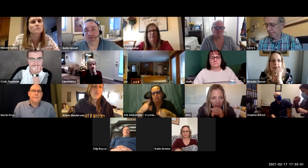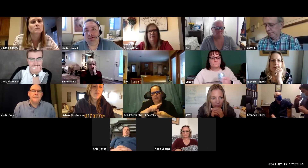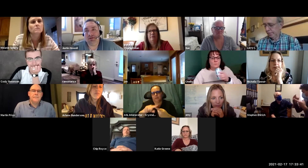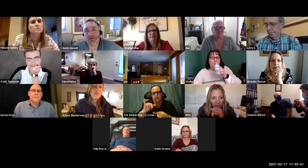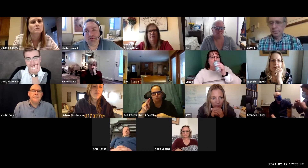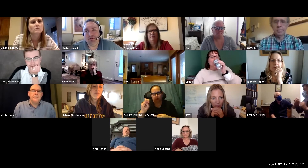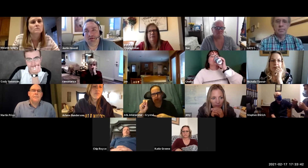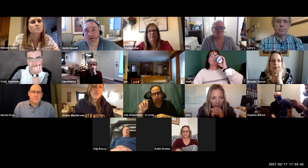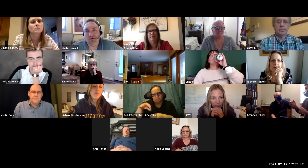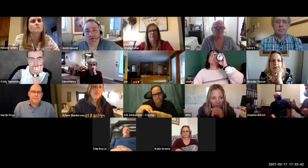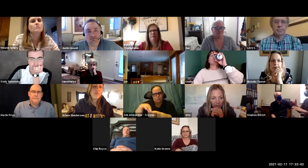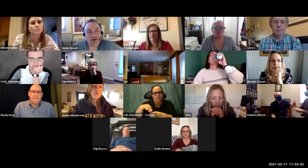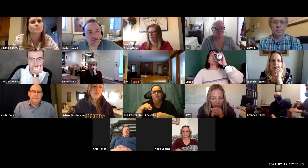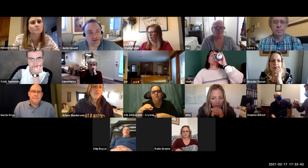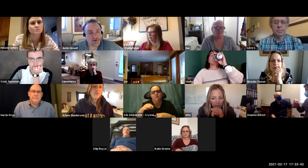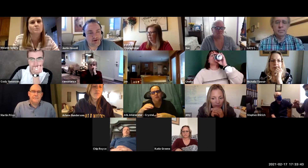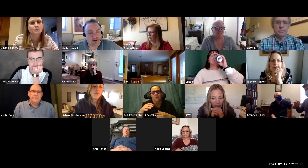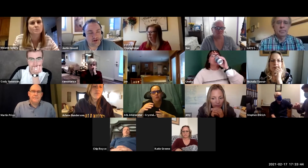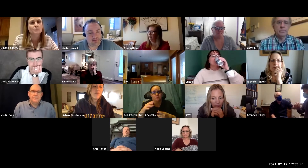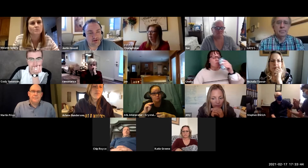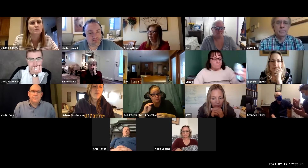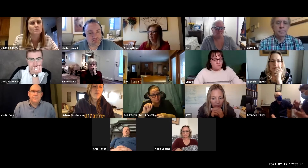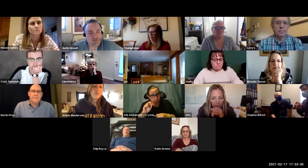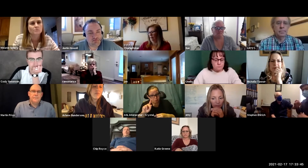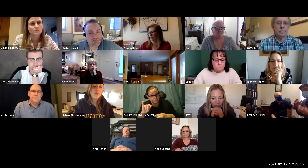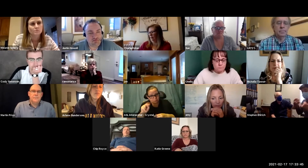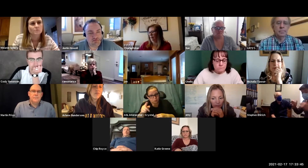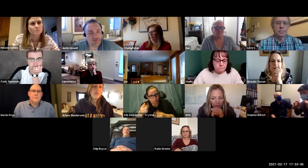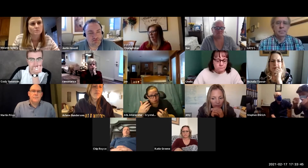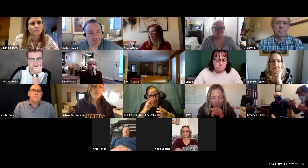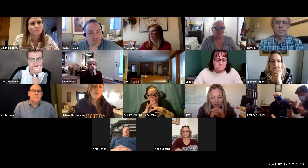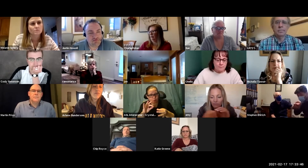Let's see. Martin, do you want to make a comment?